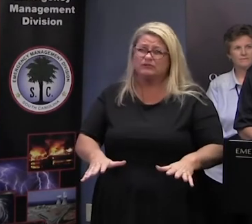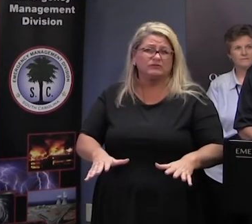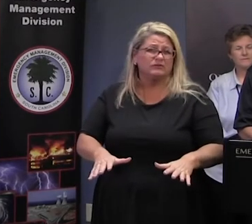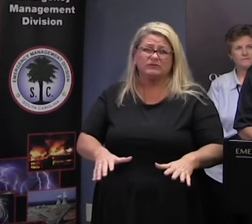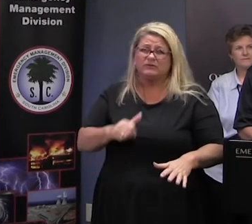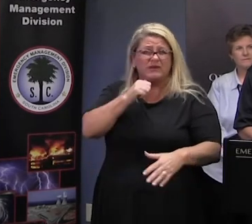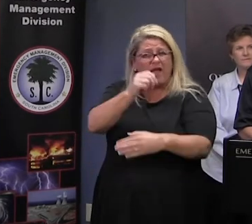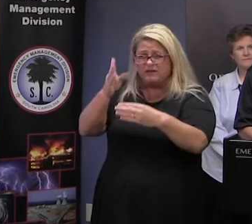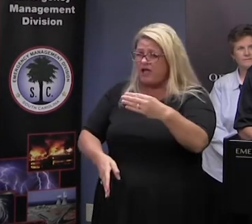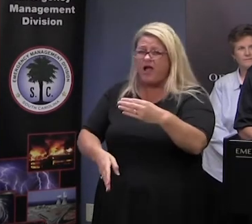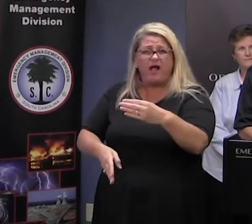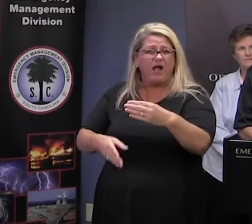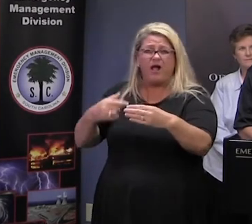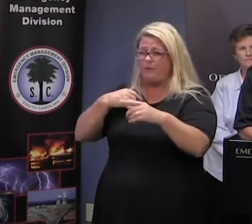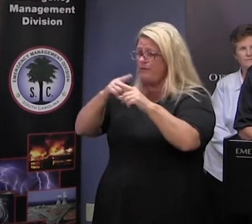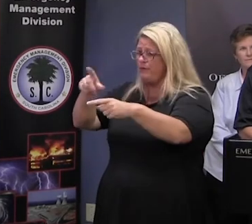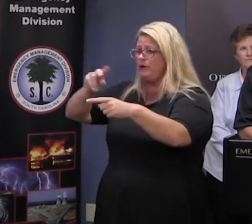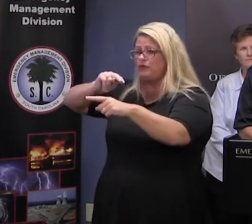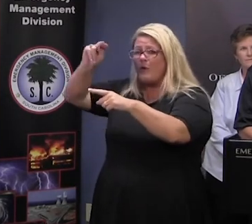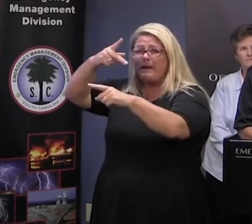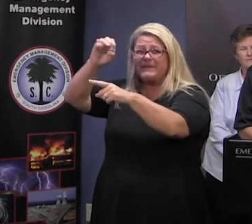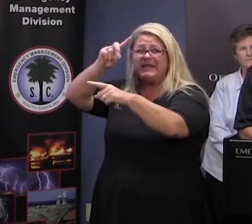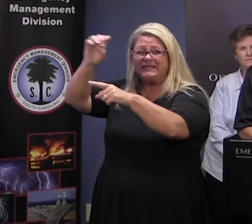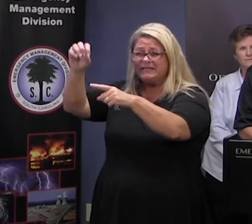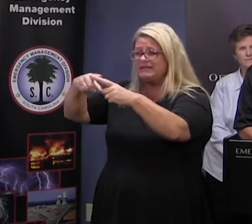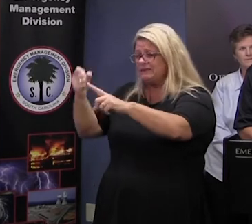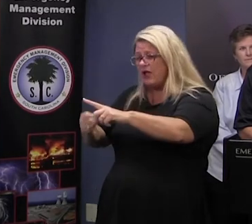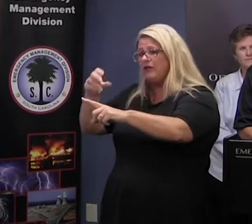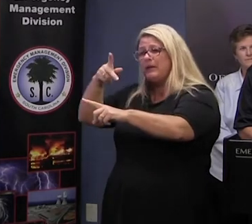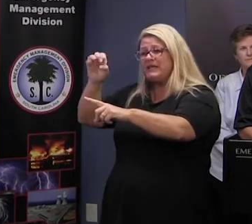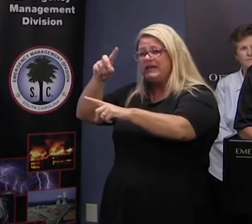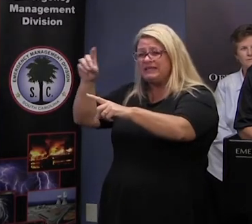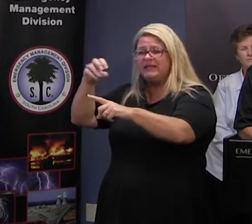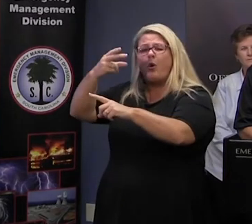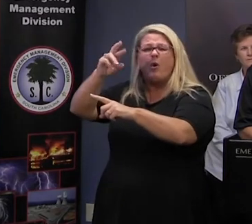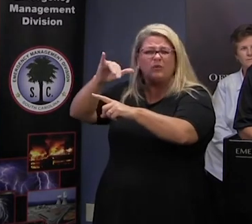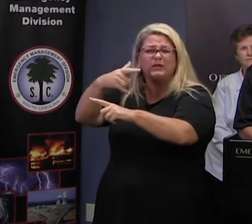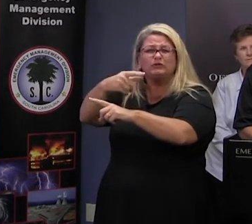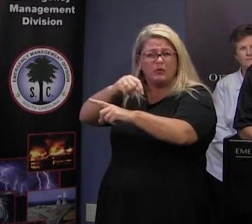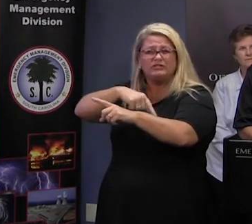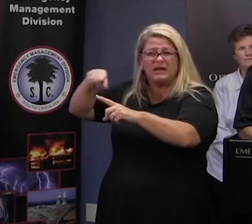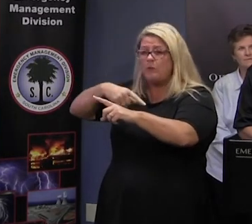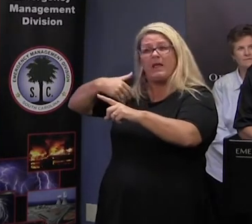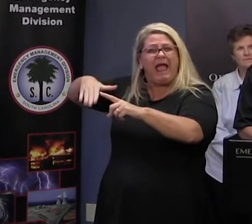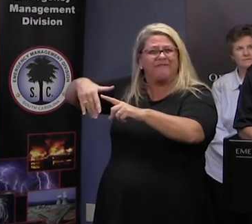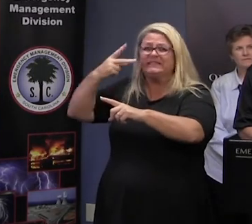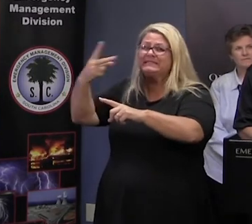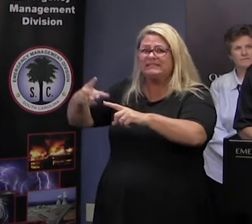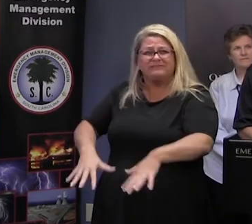operations in the northern PD, but in the southern PD, where we're talking about Horry and Georgetown, we have not seen the